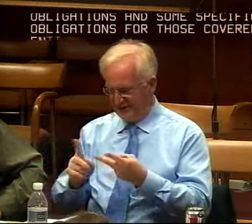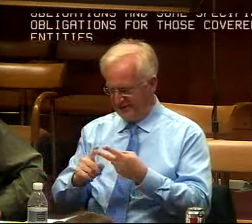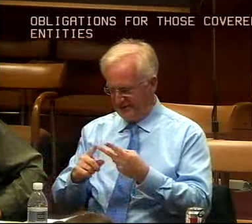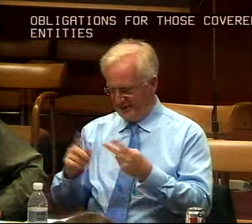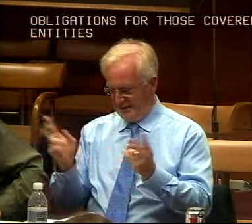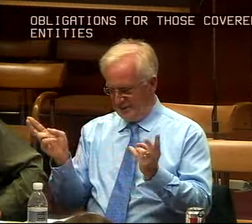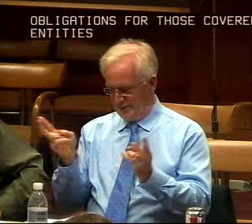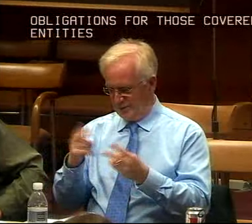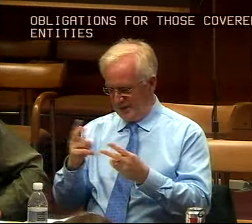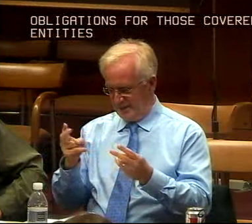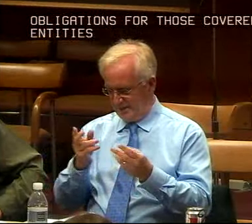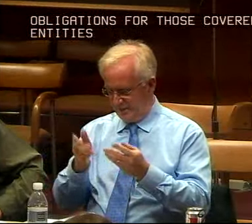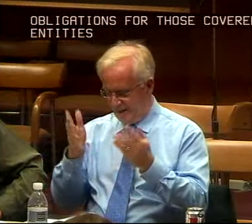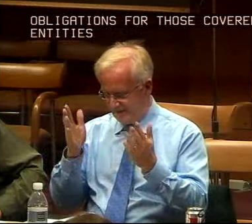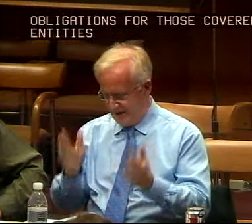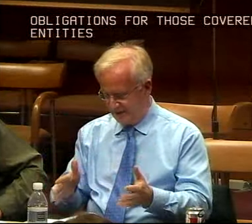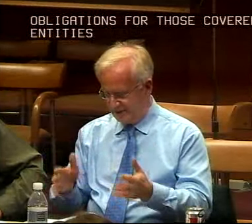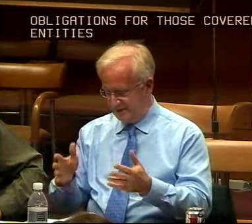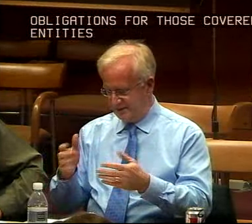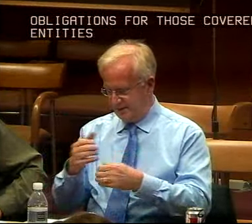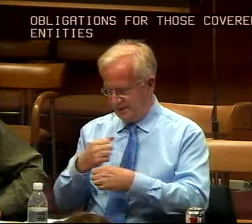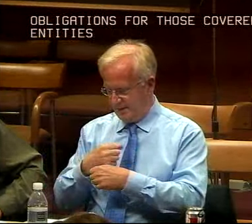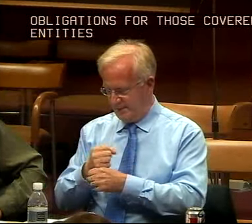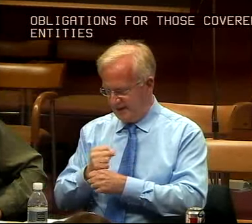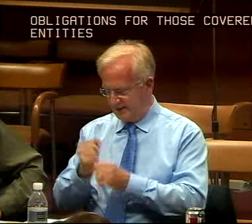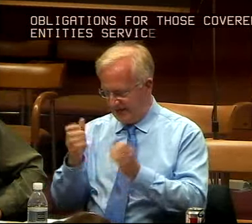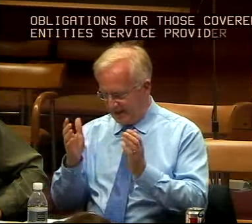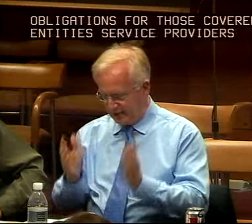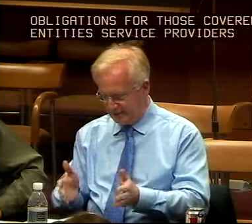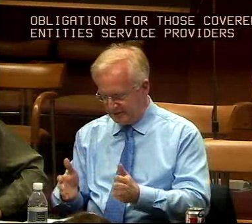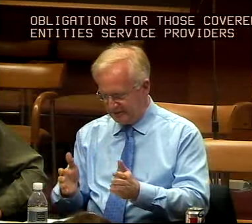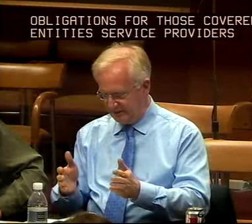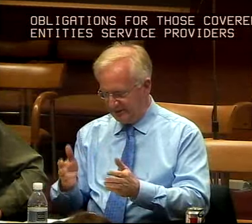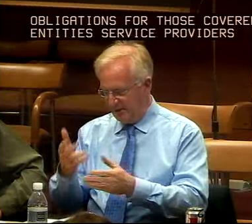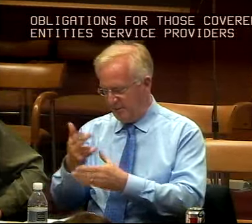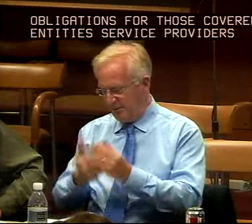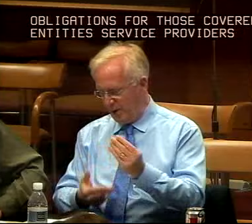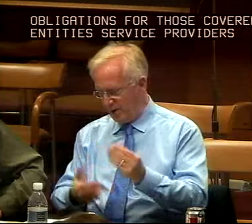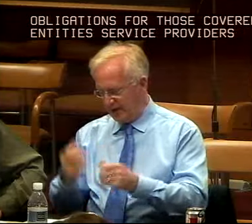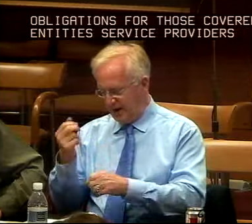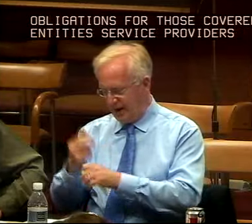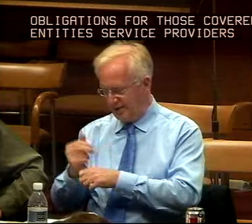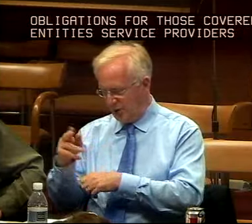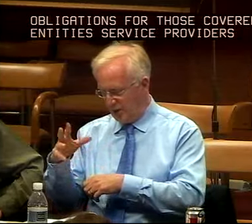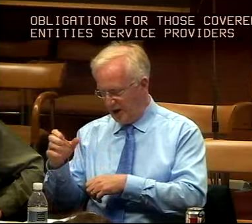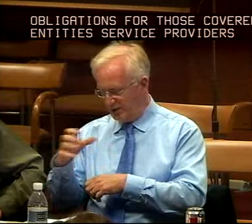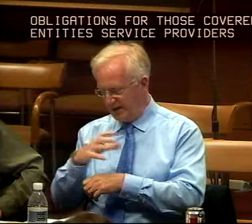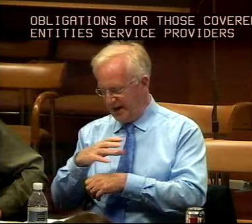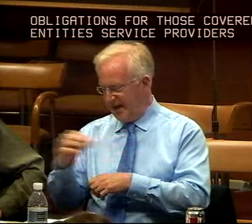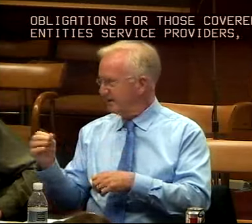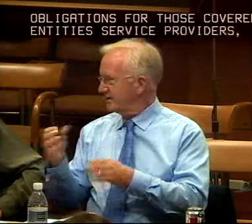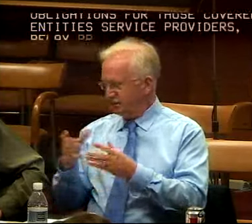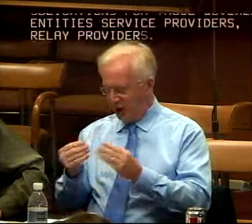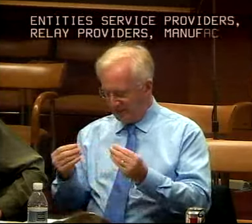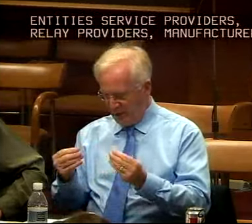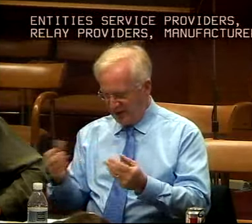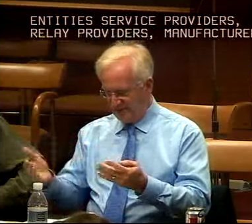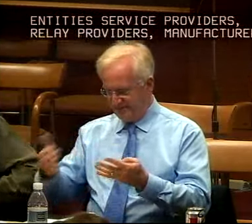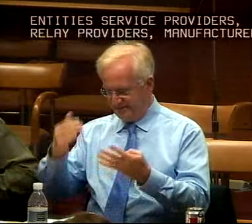service providers, relay providers, manufacturers, and that's both wireless